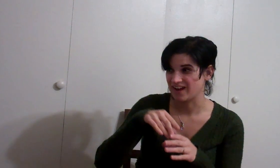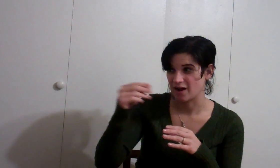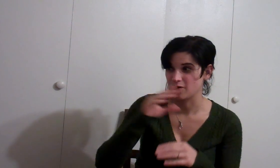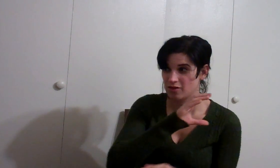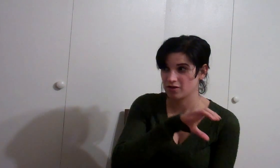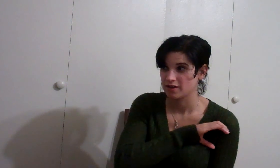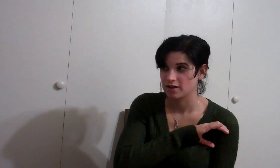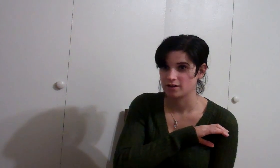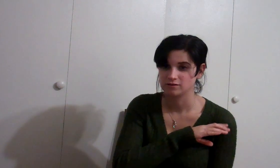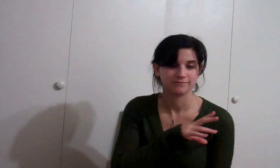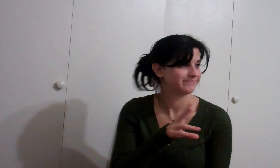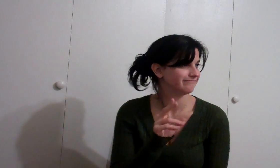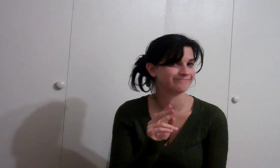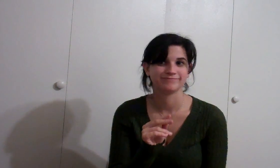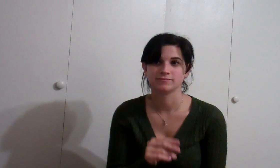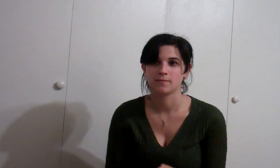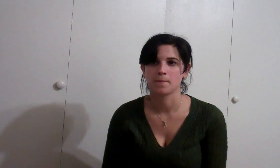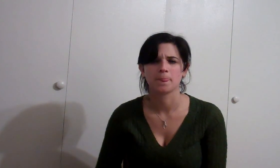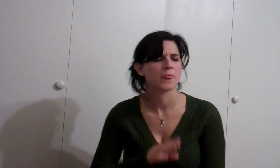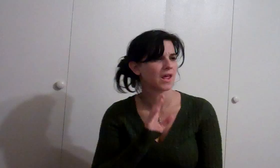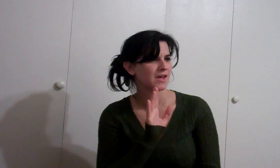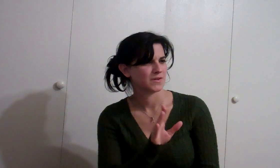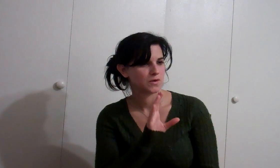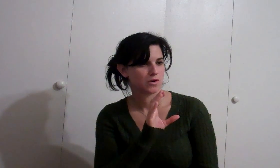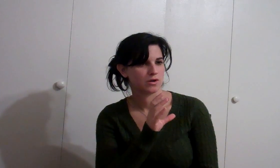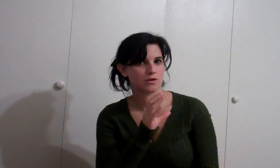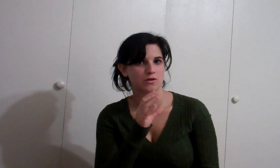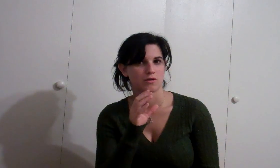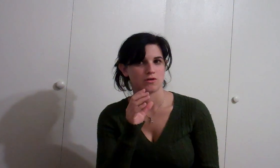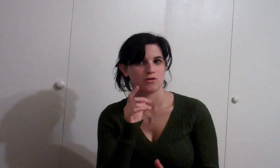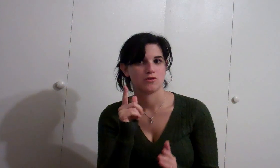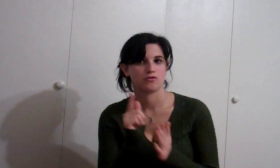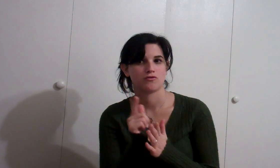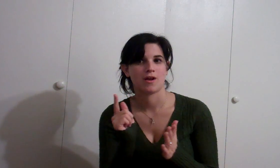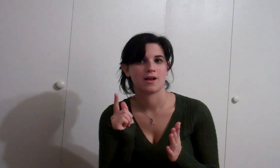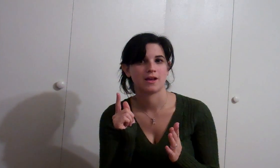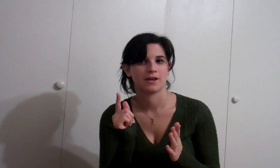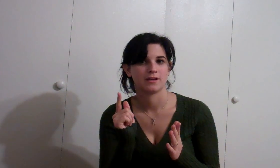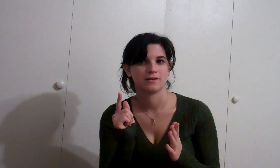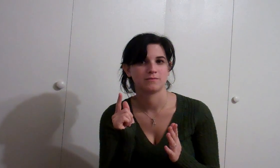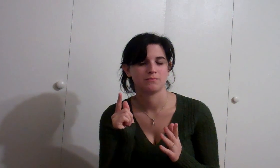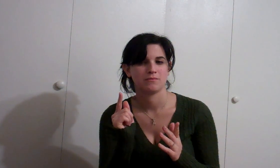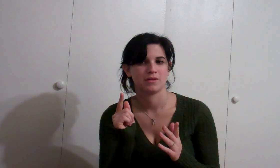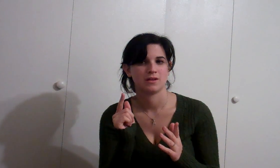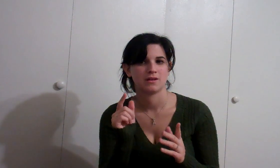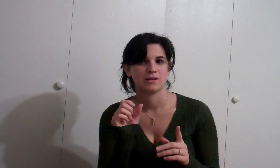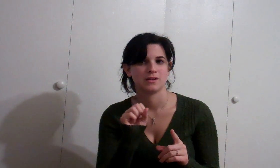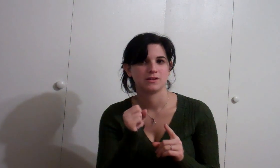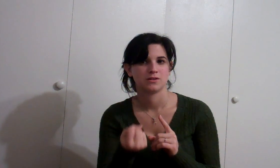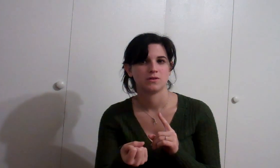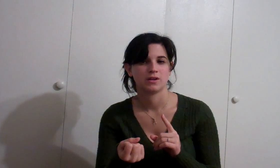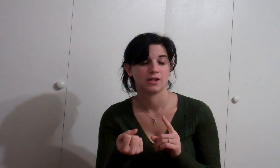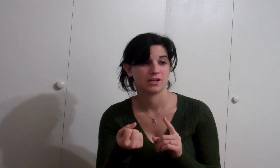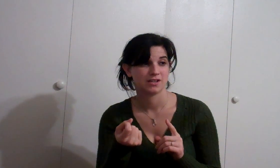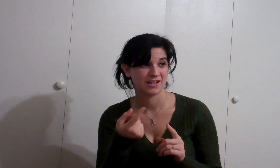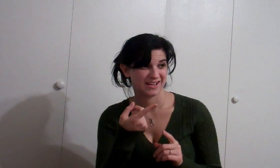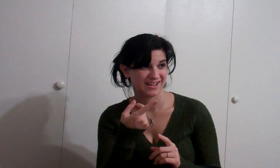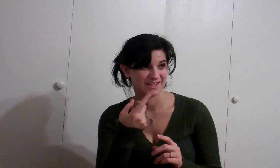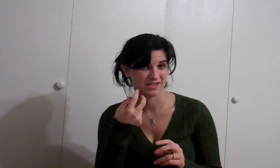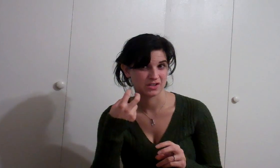scenes, I know they were draining for me, but you say that they were very draining. How was that getting into those scenes where you were so